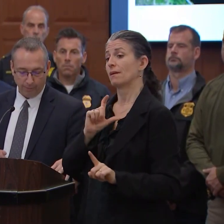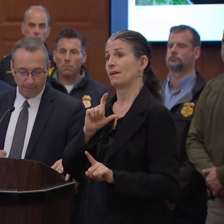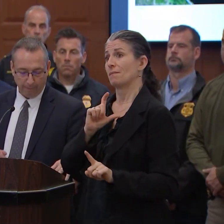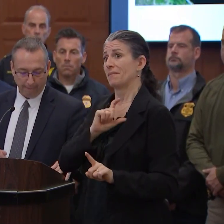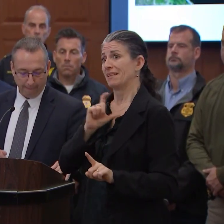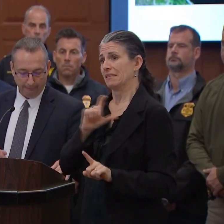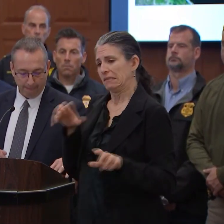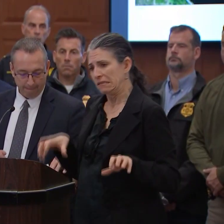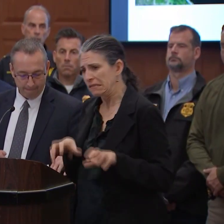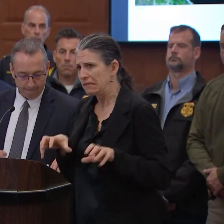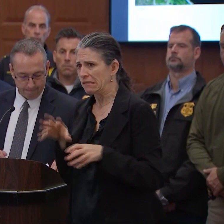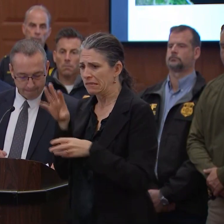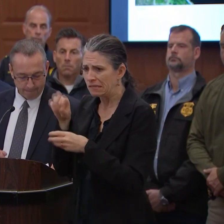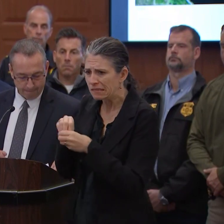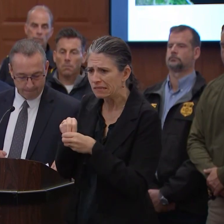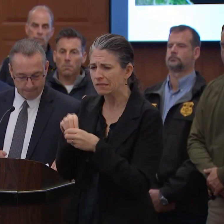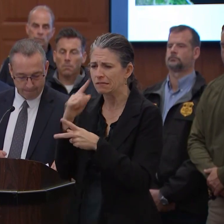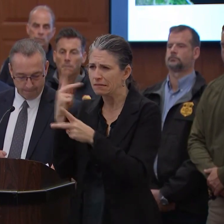or so.